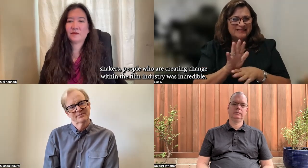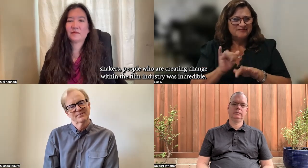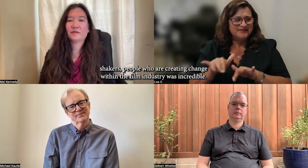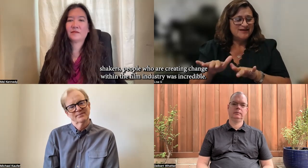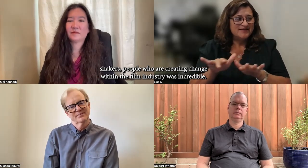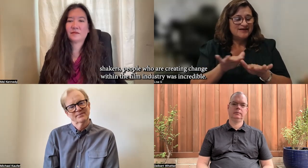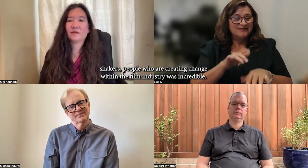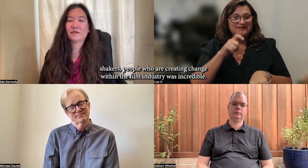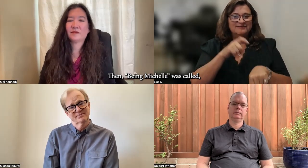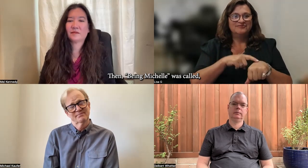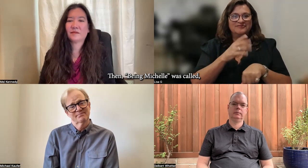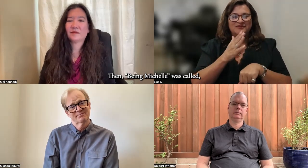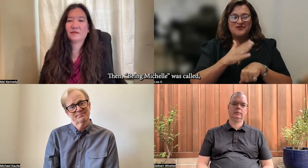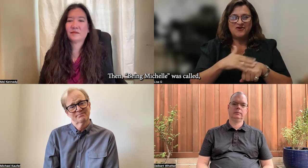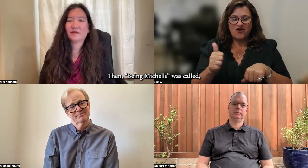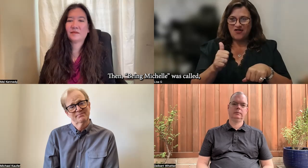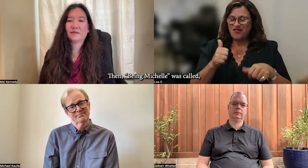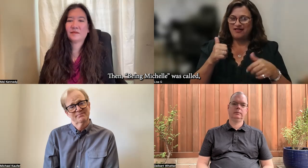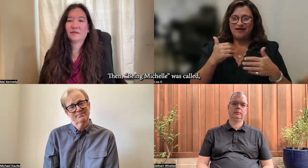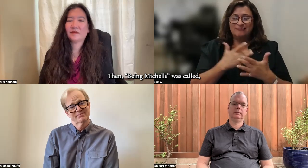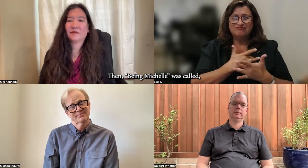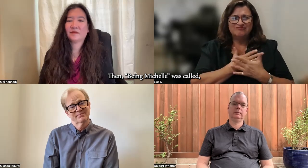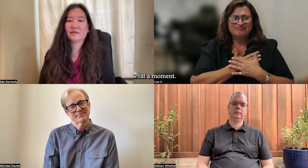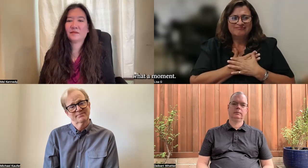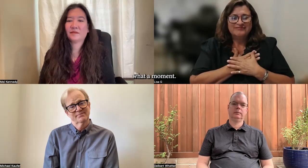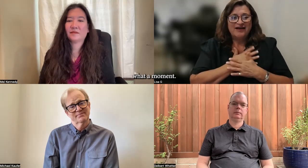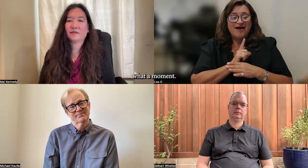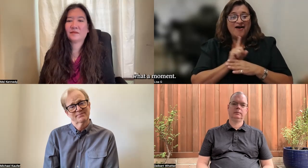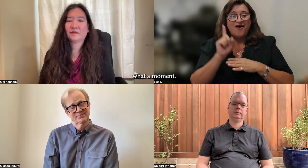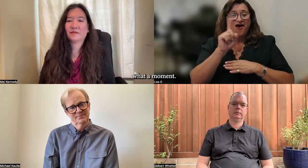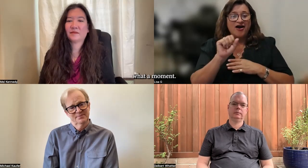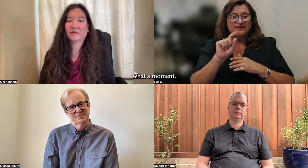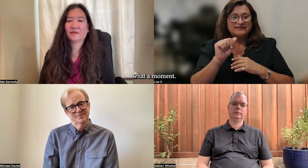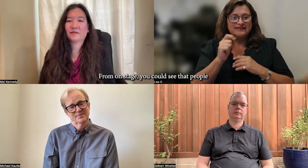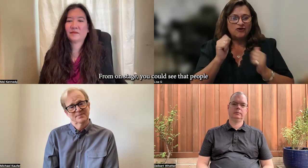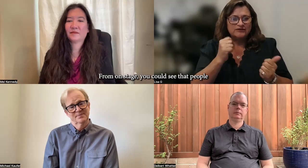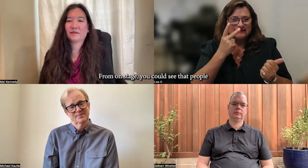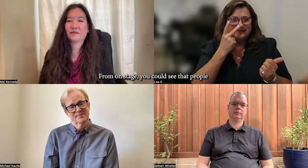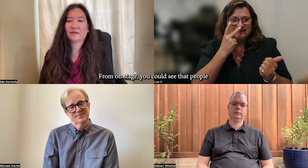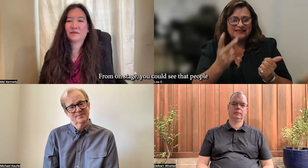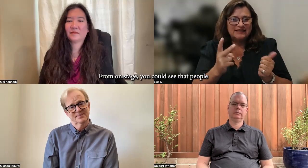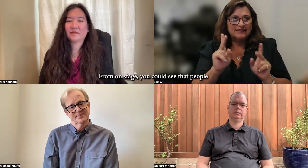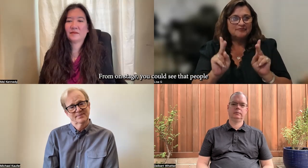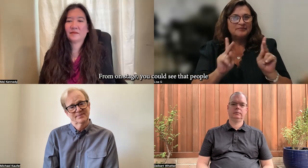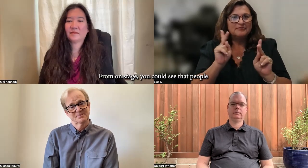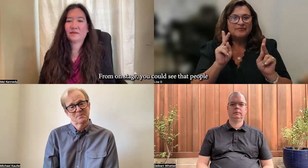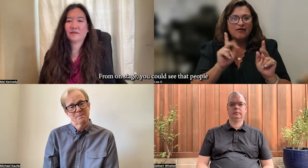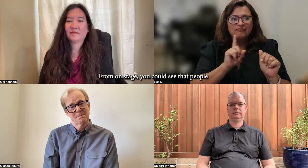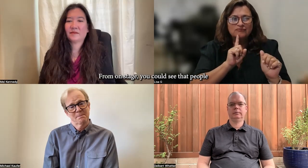film industry, was incredible. Then, Being Michelle was called. What a moment. From on stage, you could see that